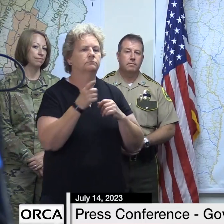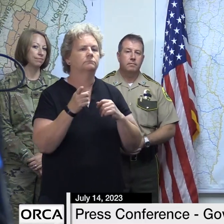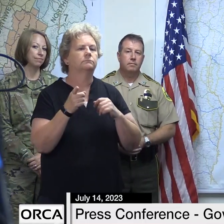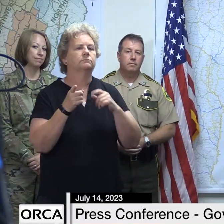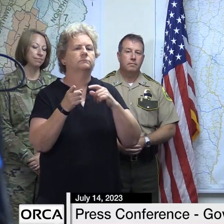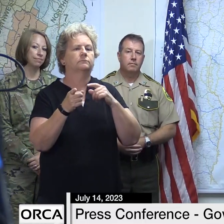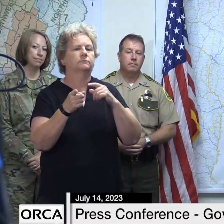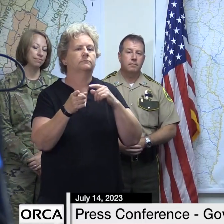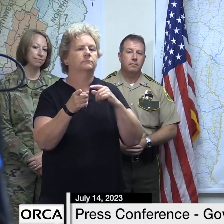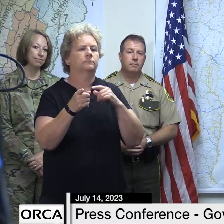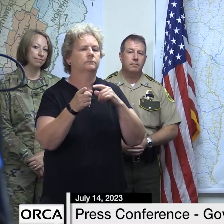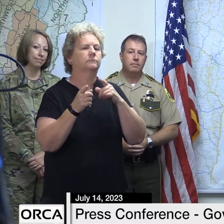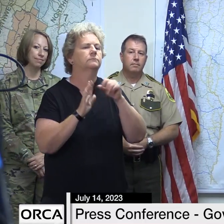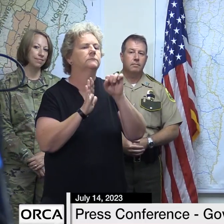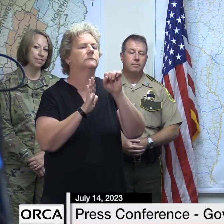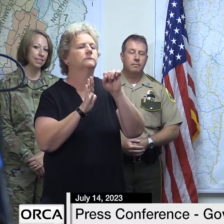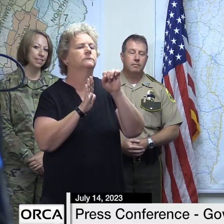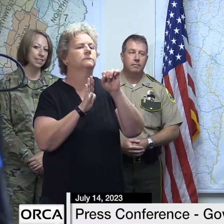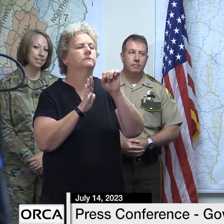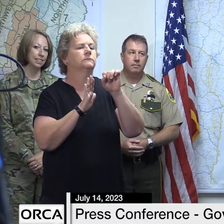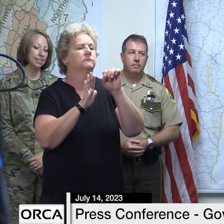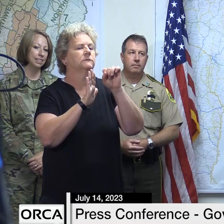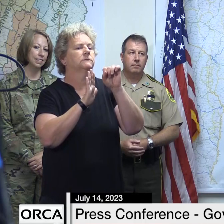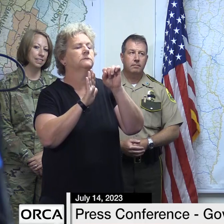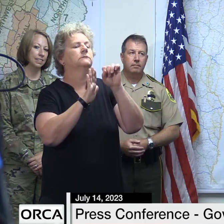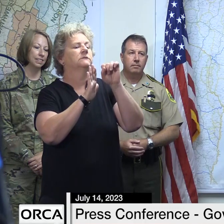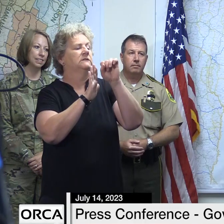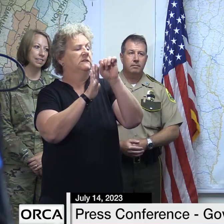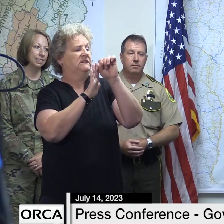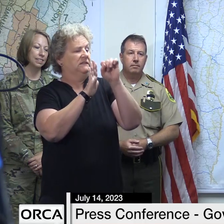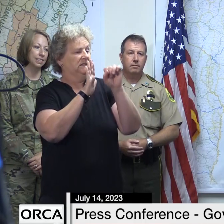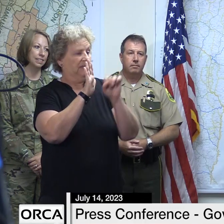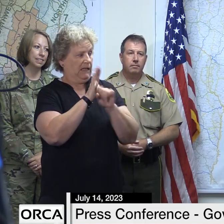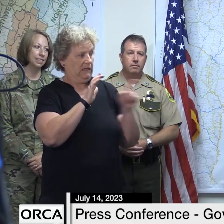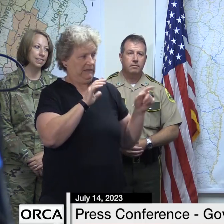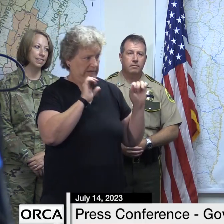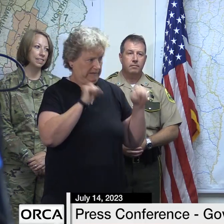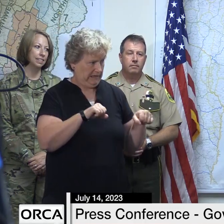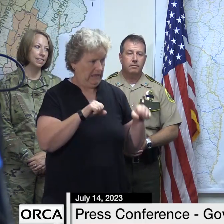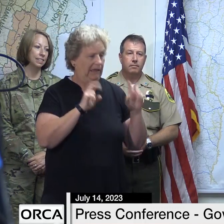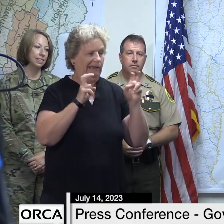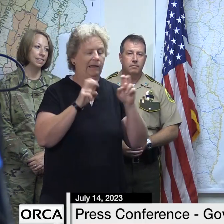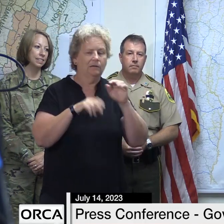employers from firing people if they can't get to work?